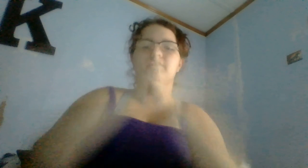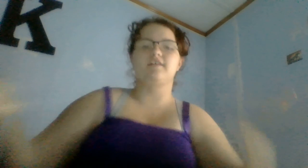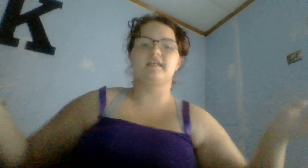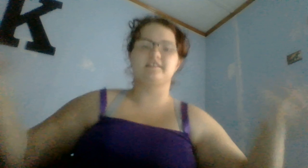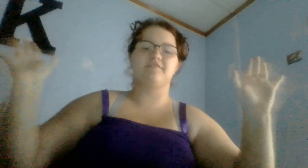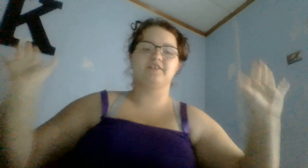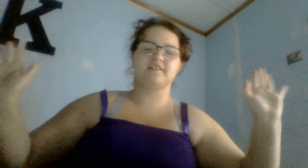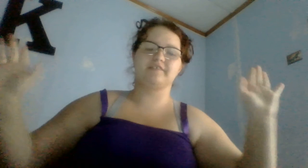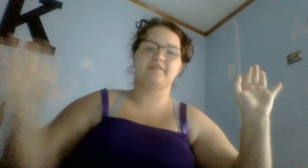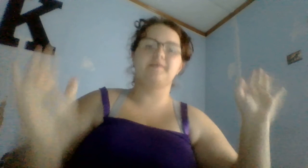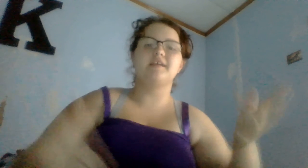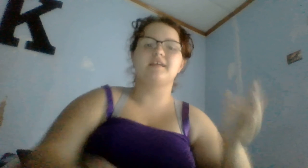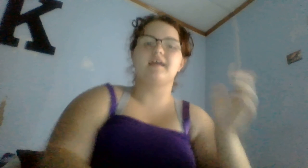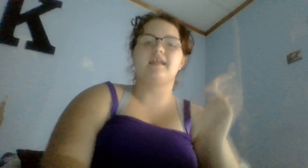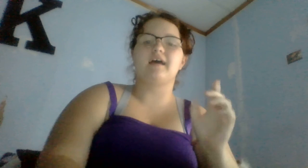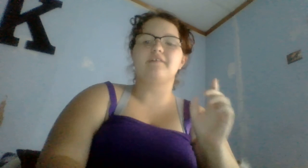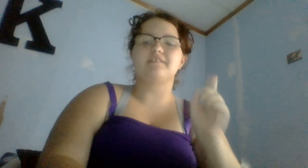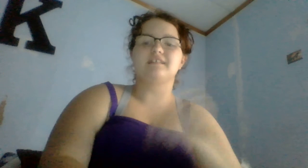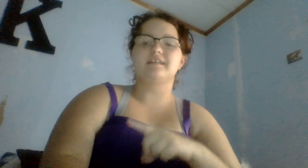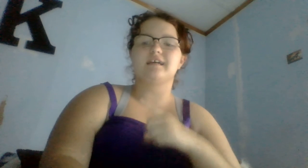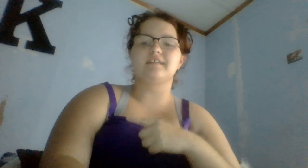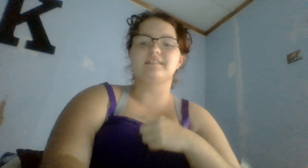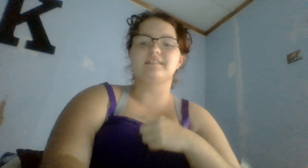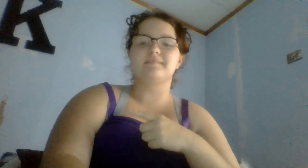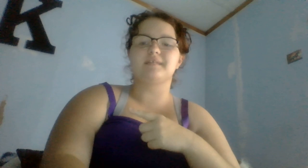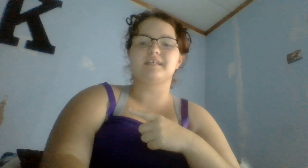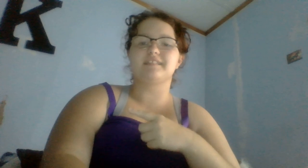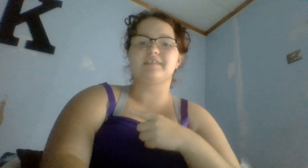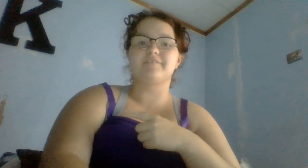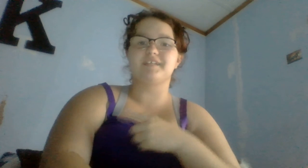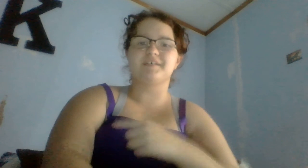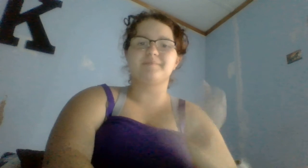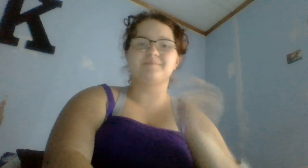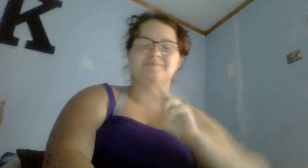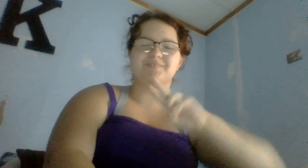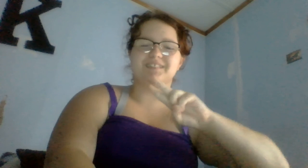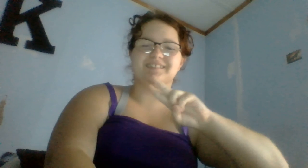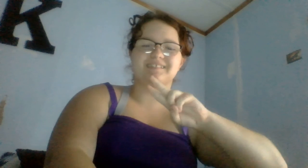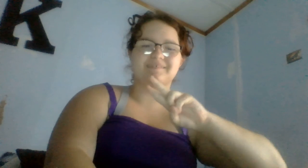hopefully you guys have a good rest of your week and i will see you guys in my next video peace peace acent peace peace peace